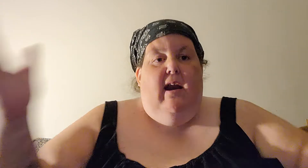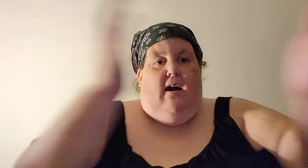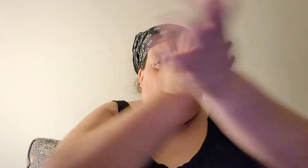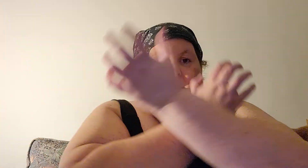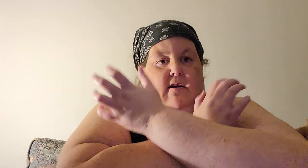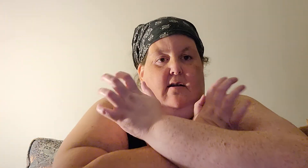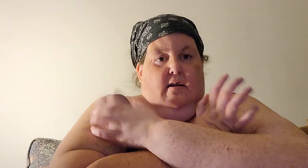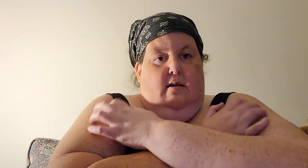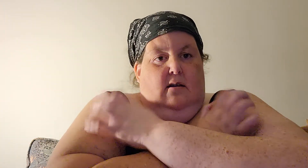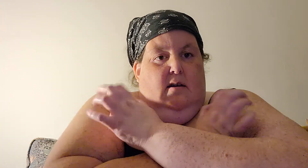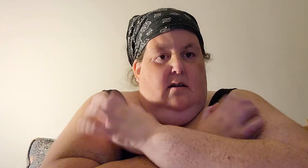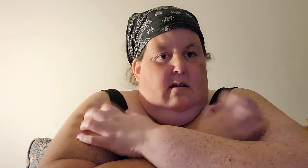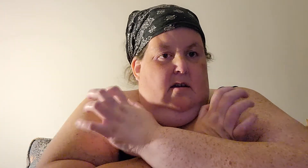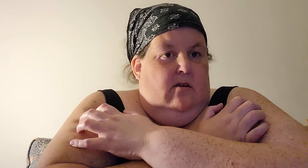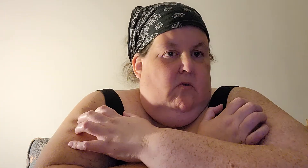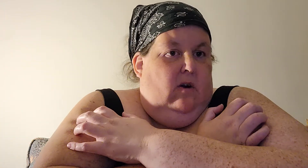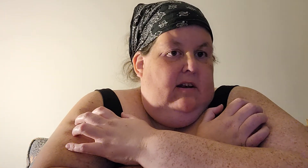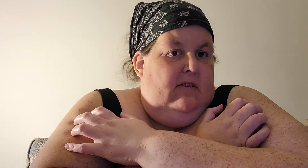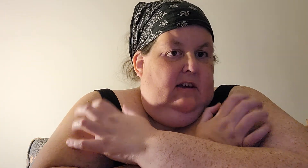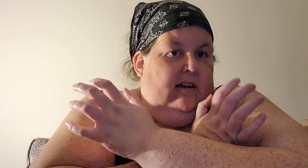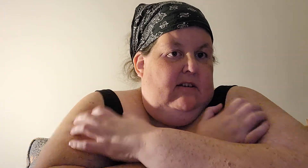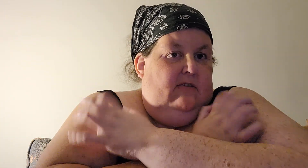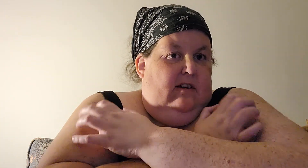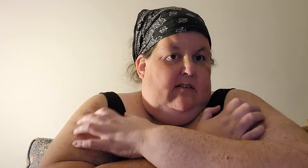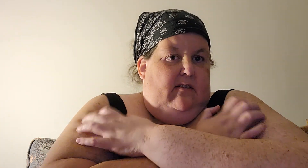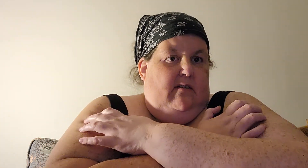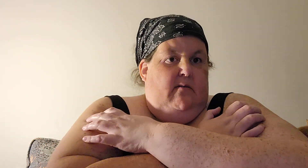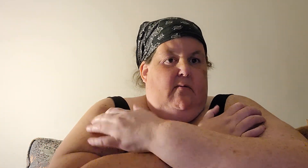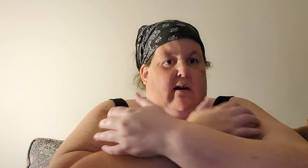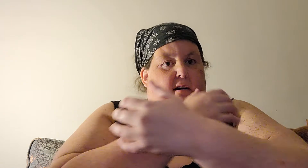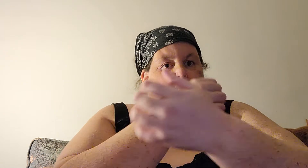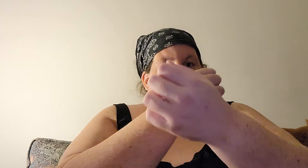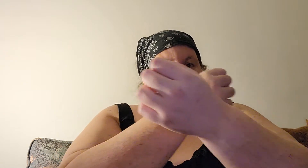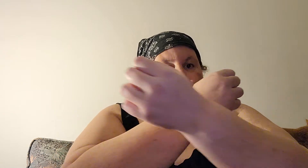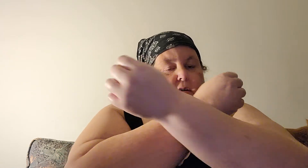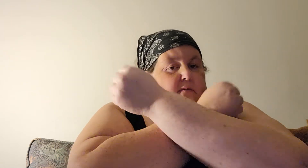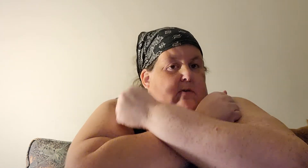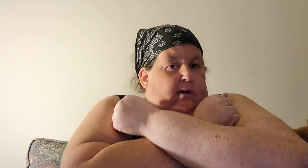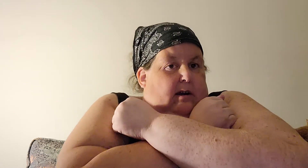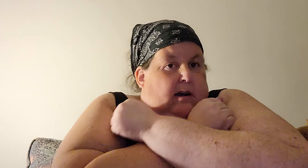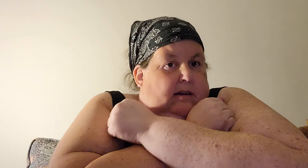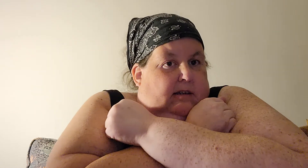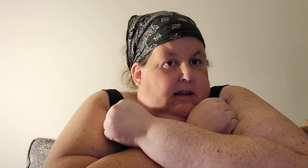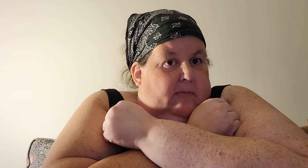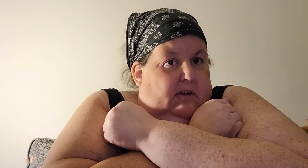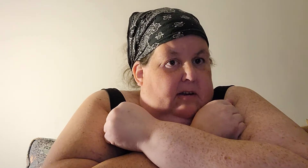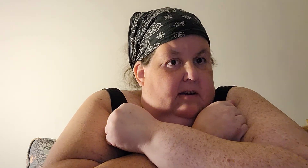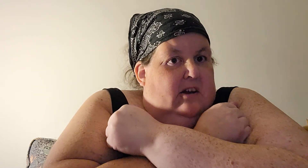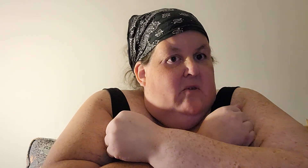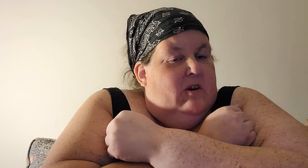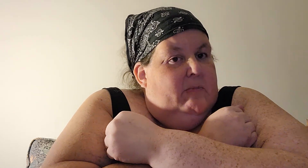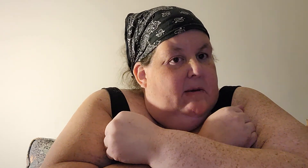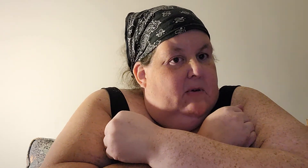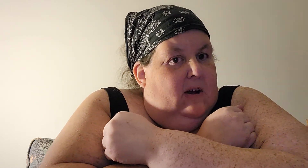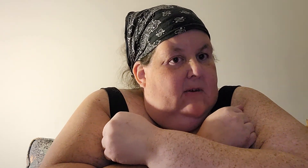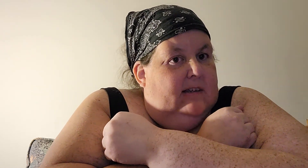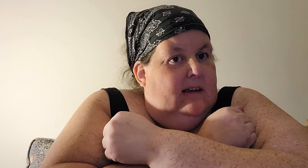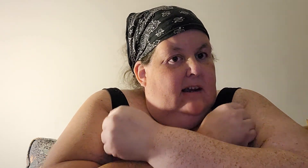Bear. Why do you think I do this? Well, if you want to hug something, what do people always say, you